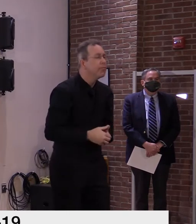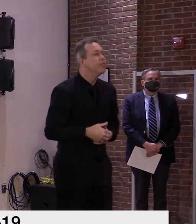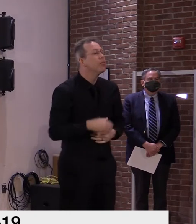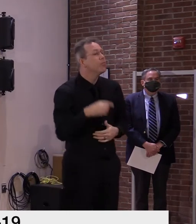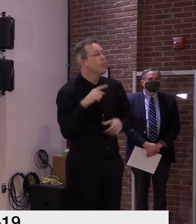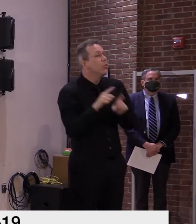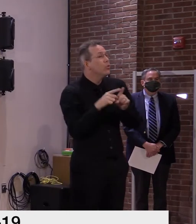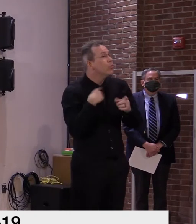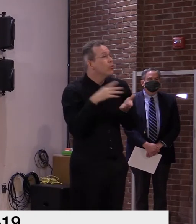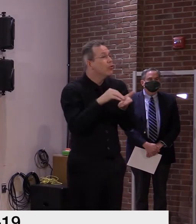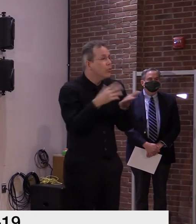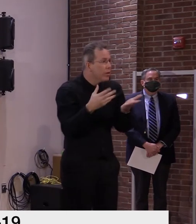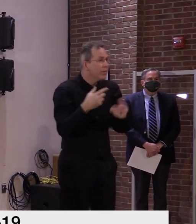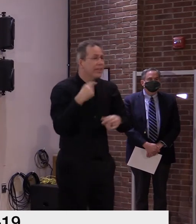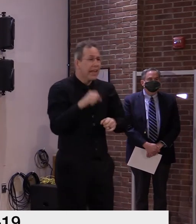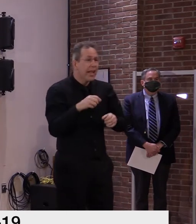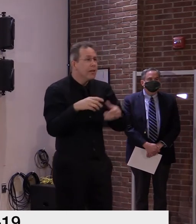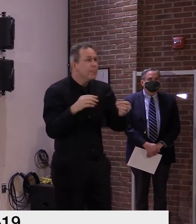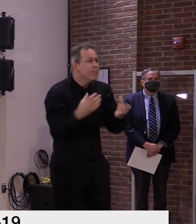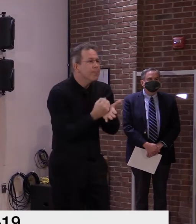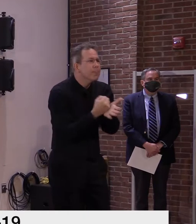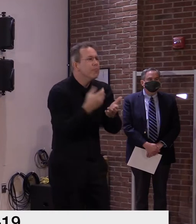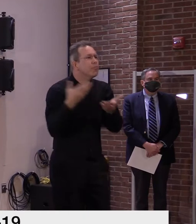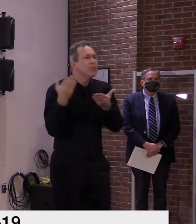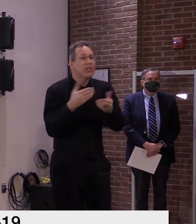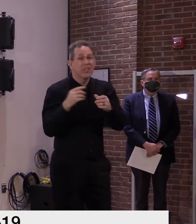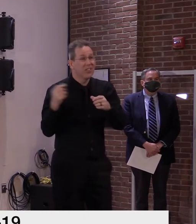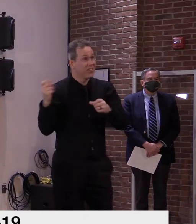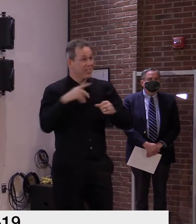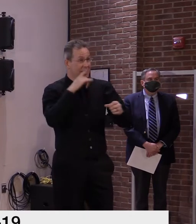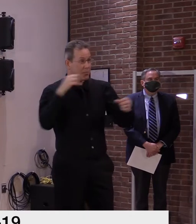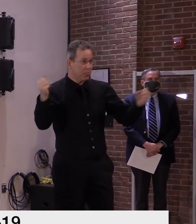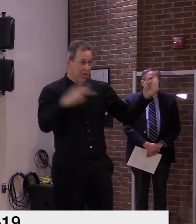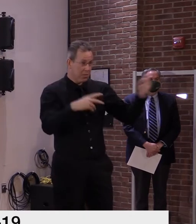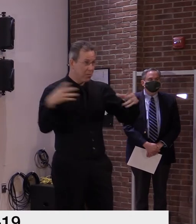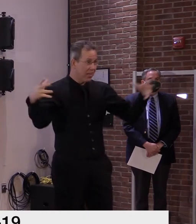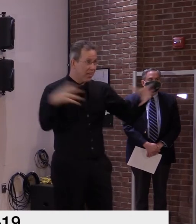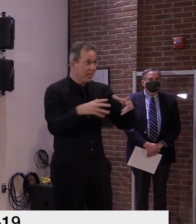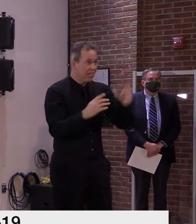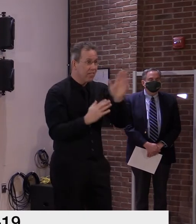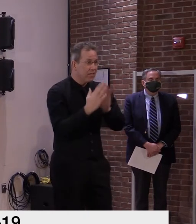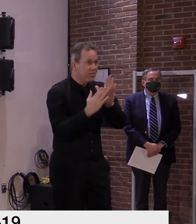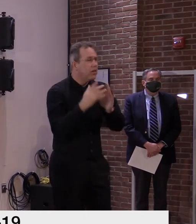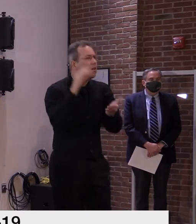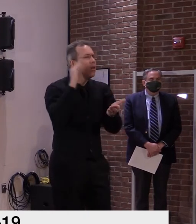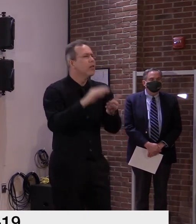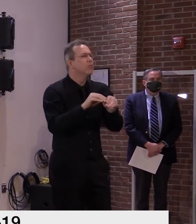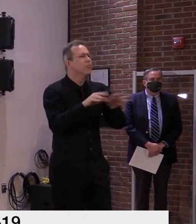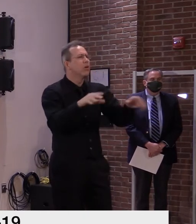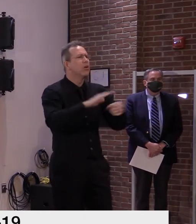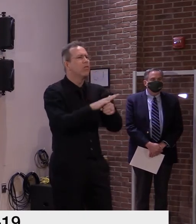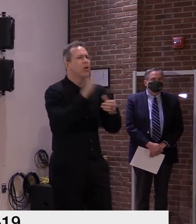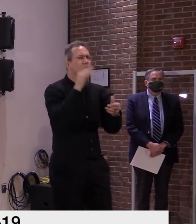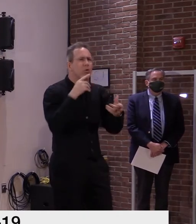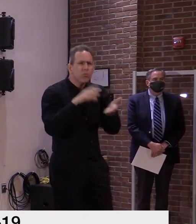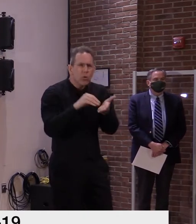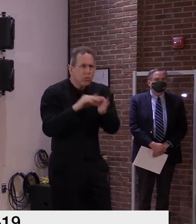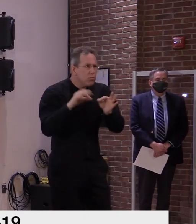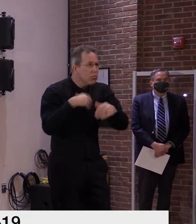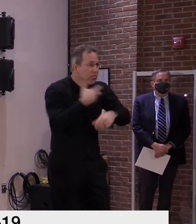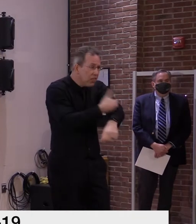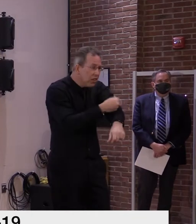still manage the effects of COVID-19. So the real goal here is, and I know it's one we